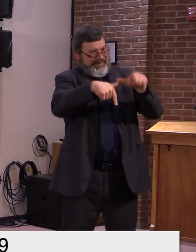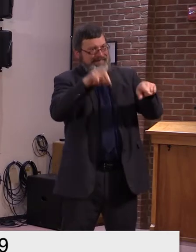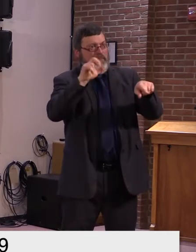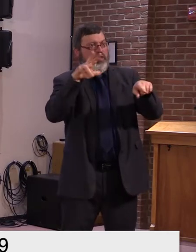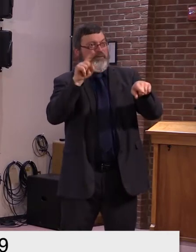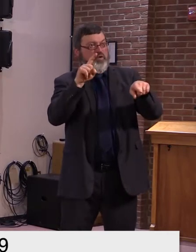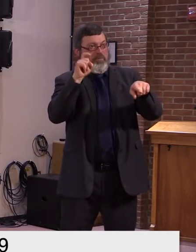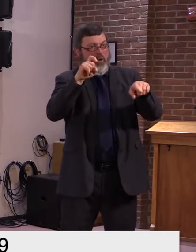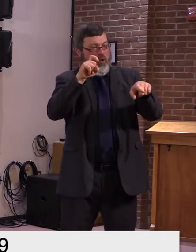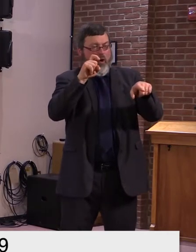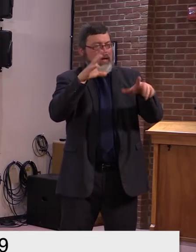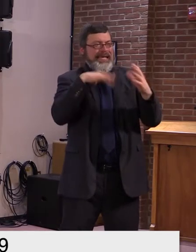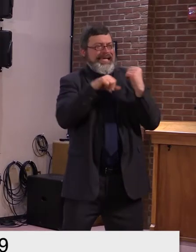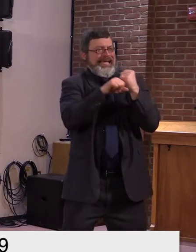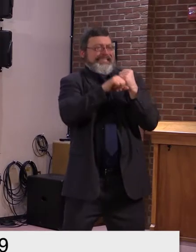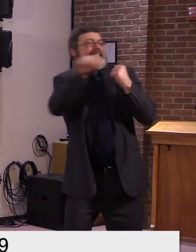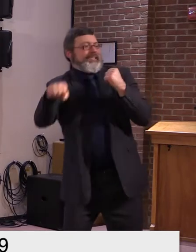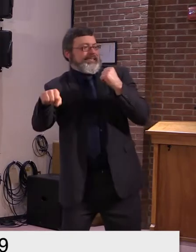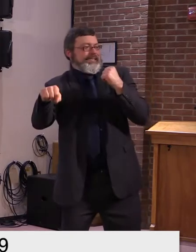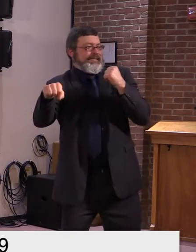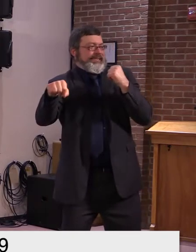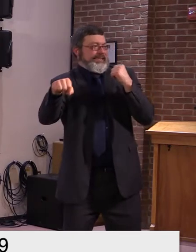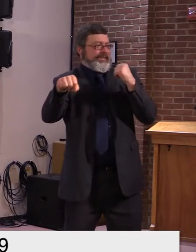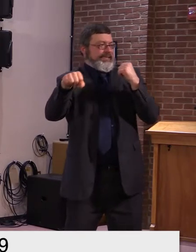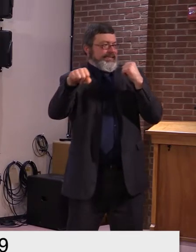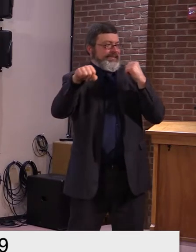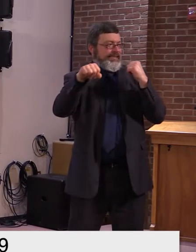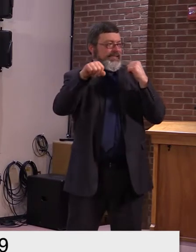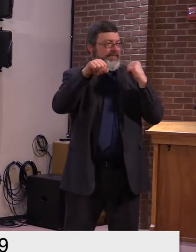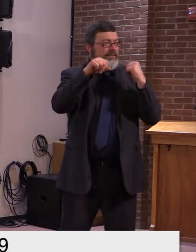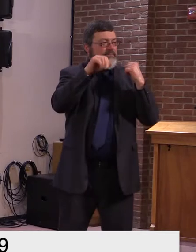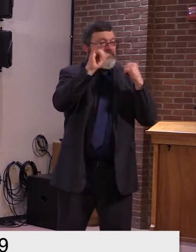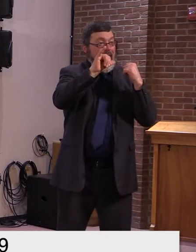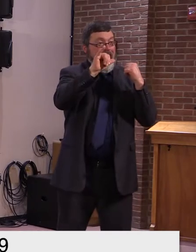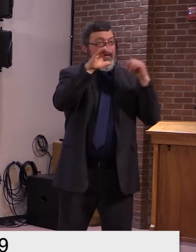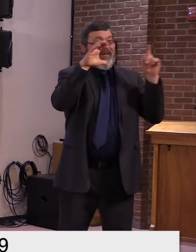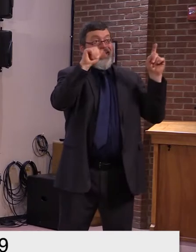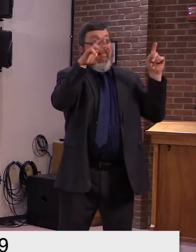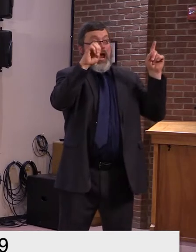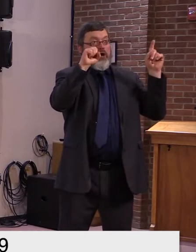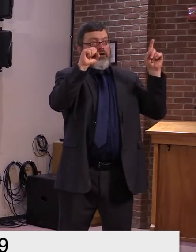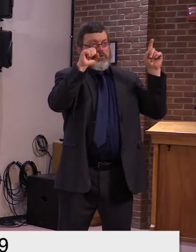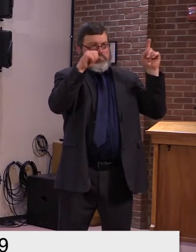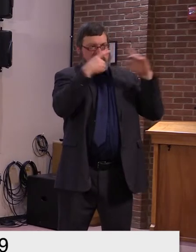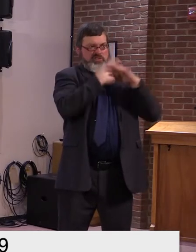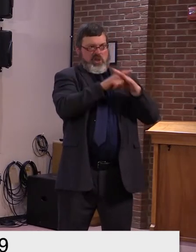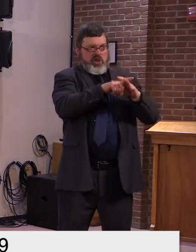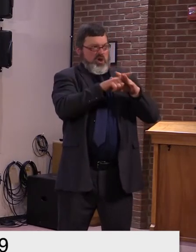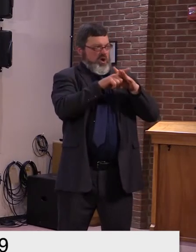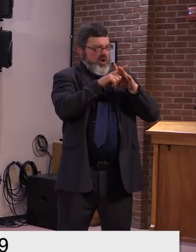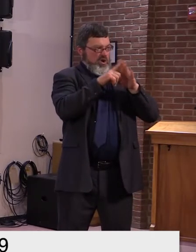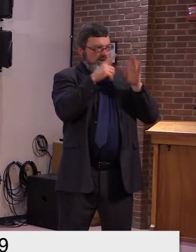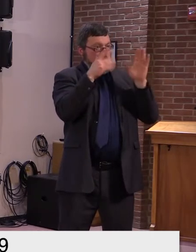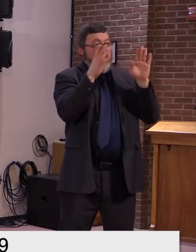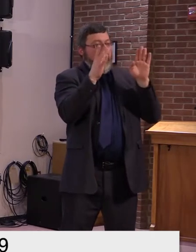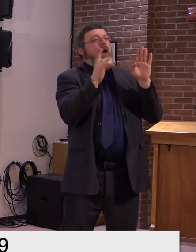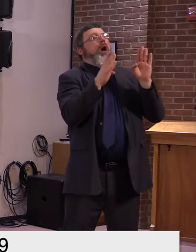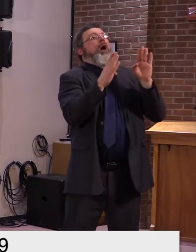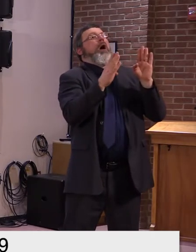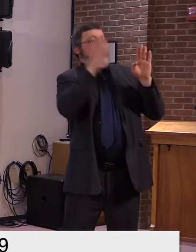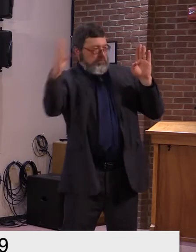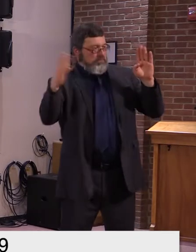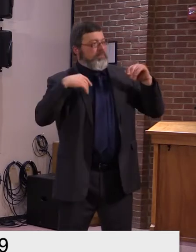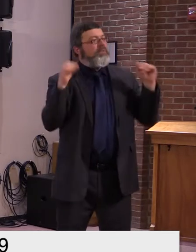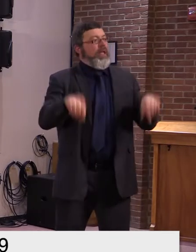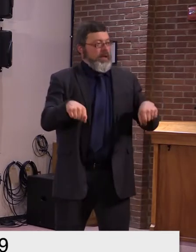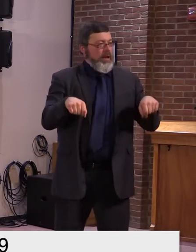It would have been helpful if we'd gotten that extension long ago, but as I understand it, it is going to allow some reprogramming of some